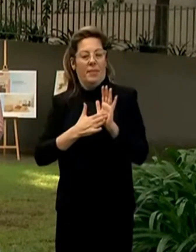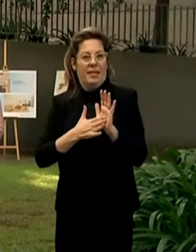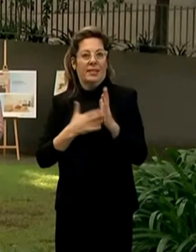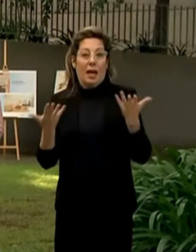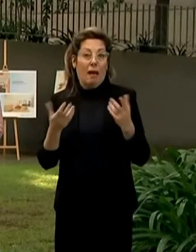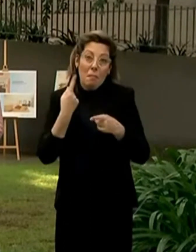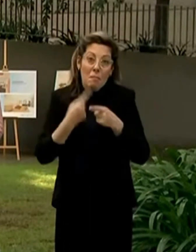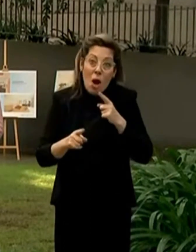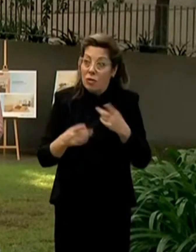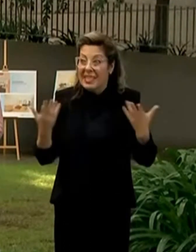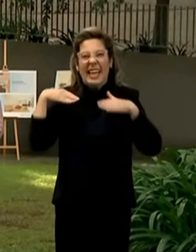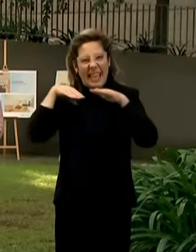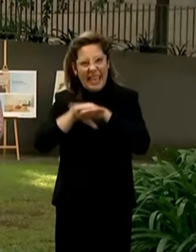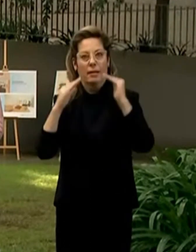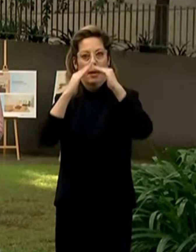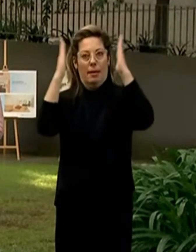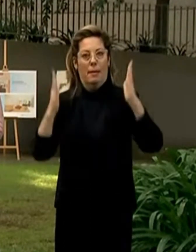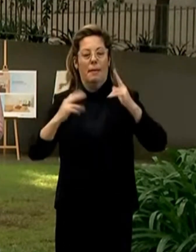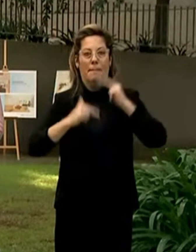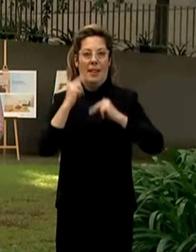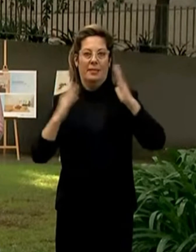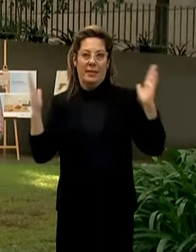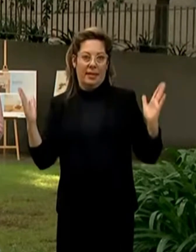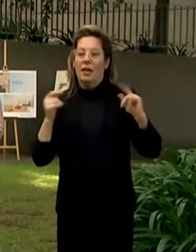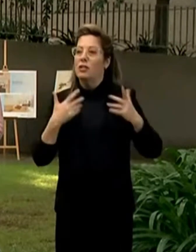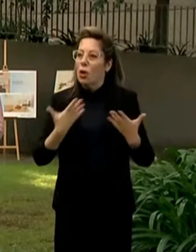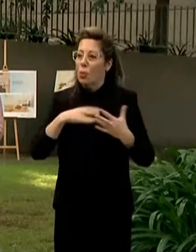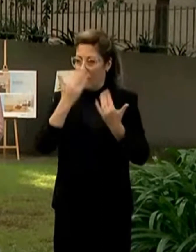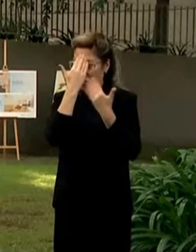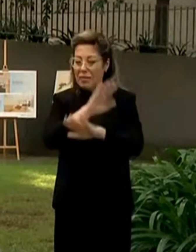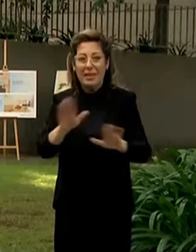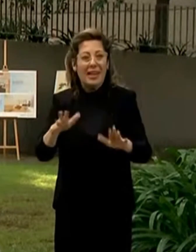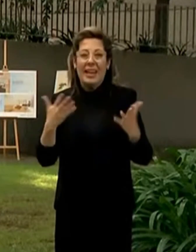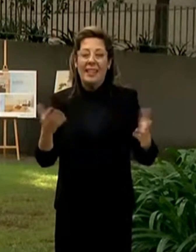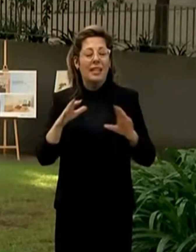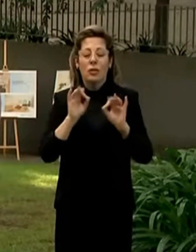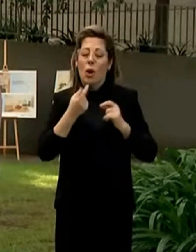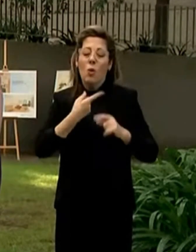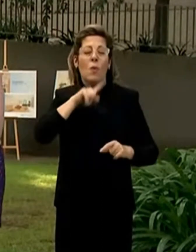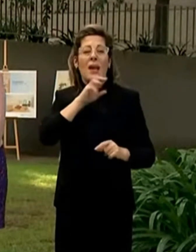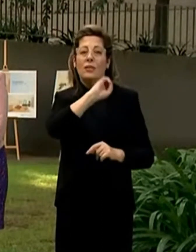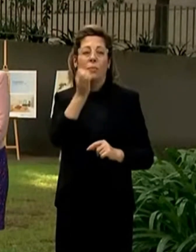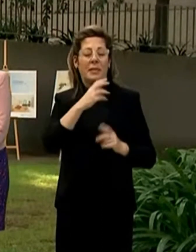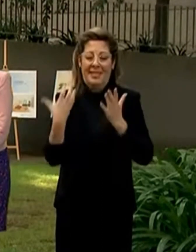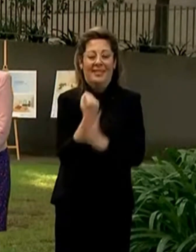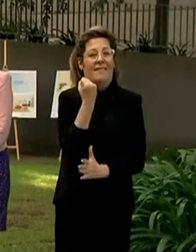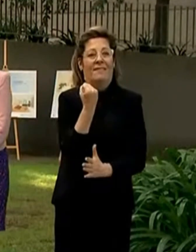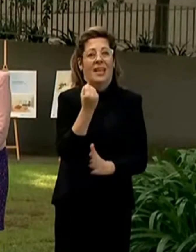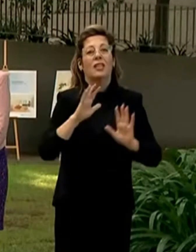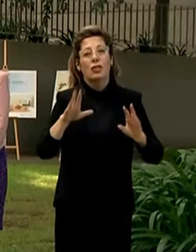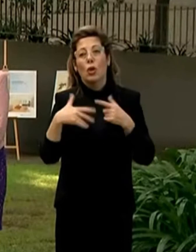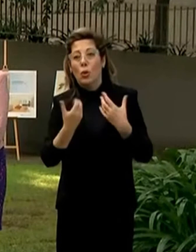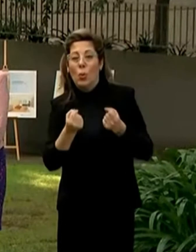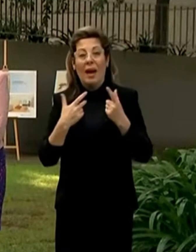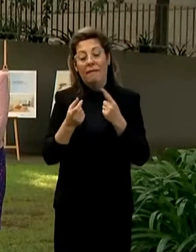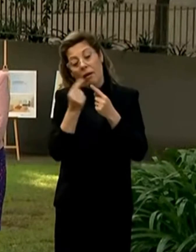And so what we're trying to do is balance the fact that there is no silver bullet. What we need to do is give you a range of options. And I also want to say that